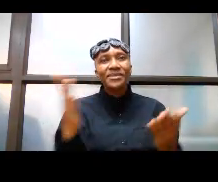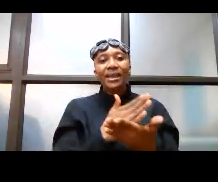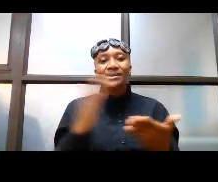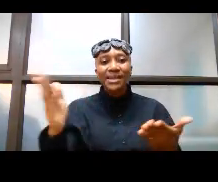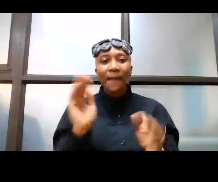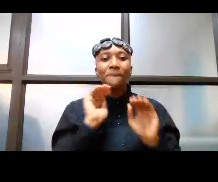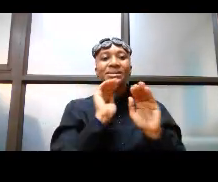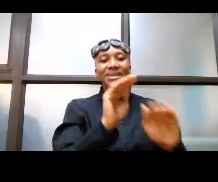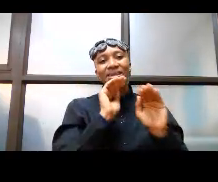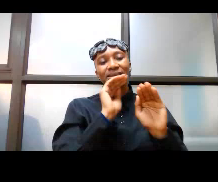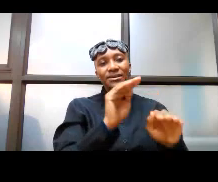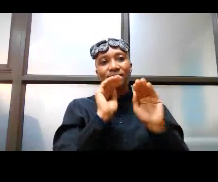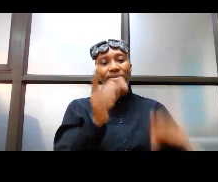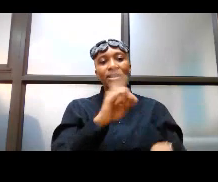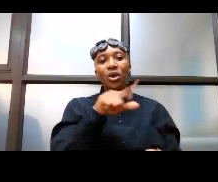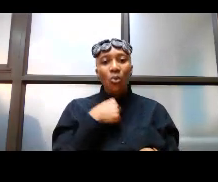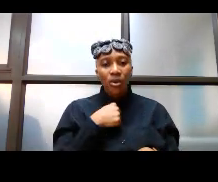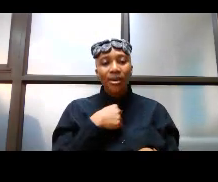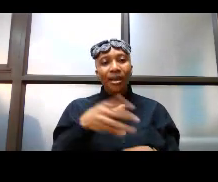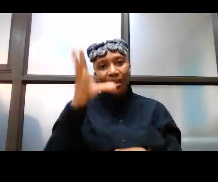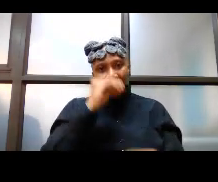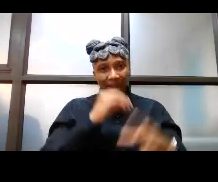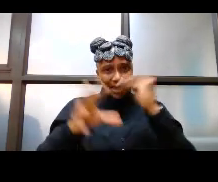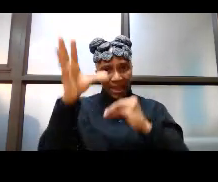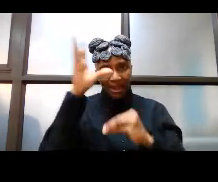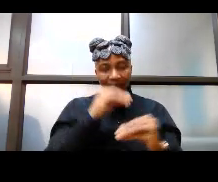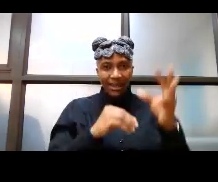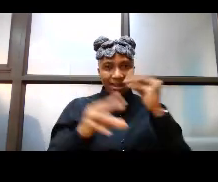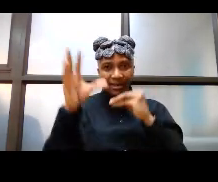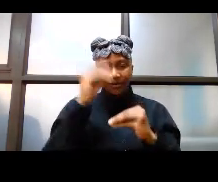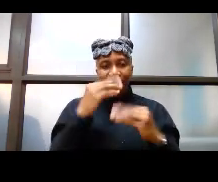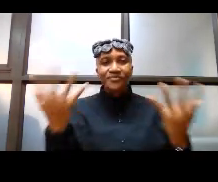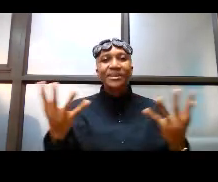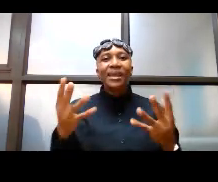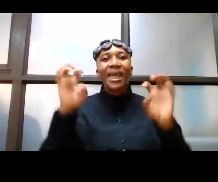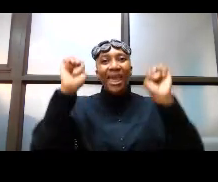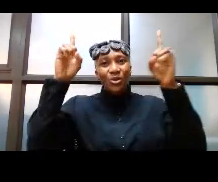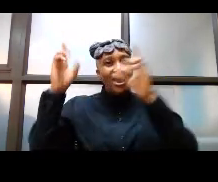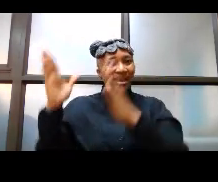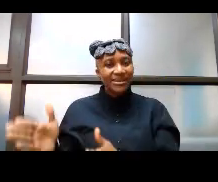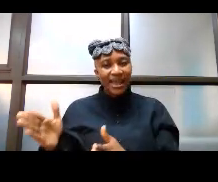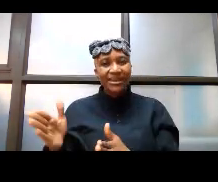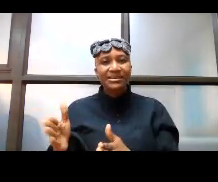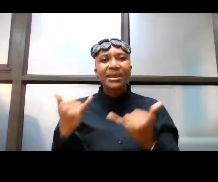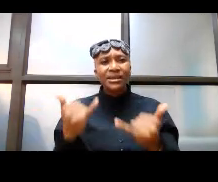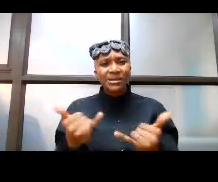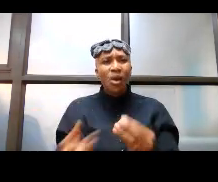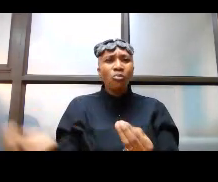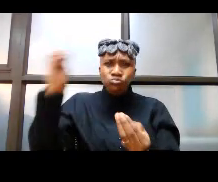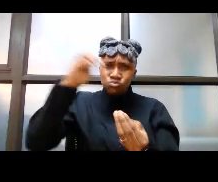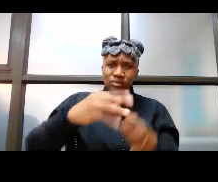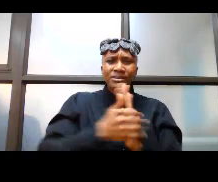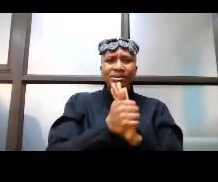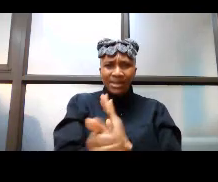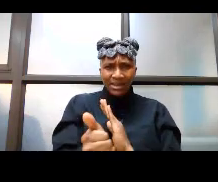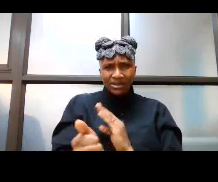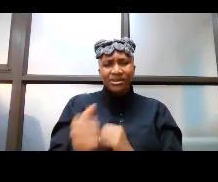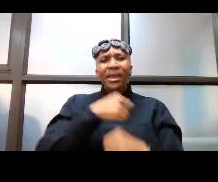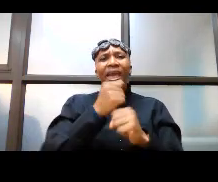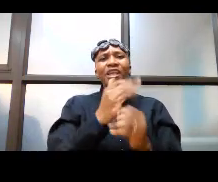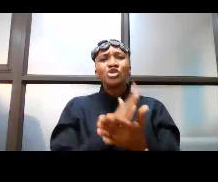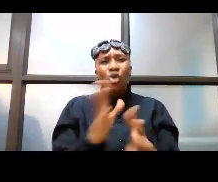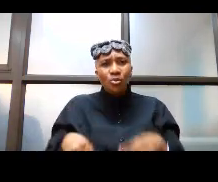teachings that we have learned so far, how some educators are going their extra mile just to make sure they do provide teaching to their